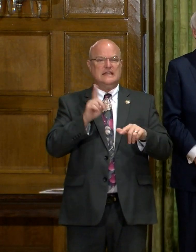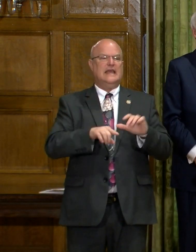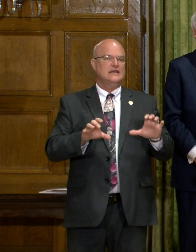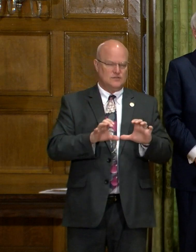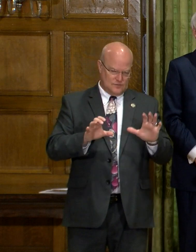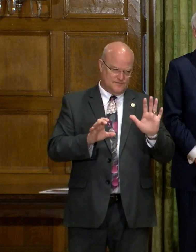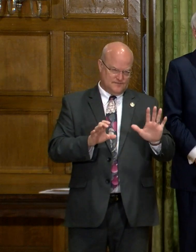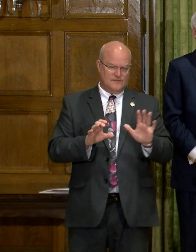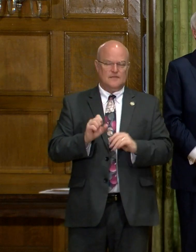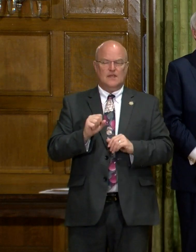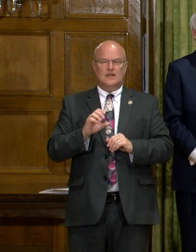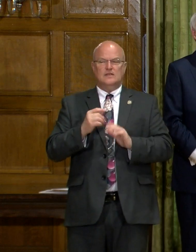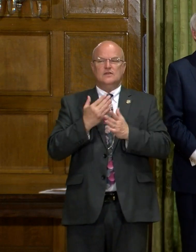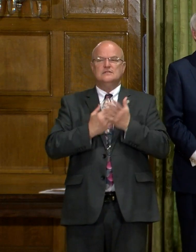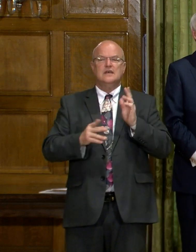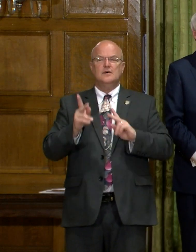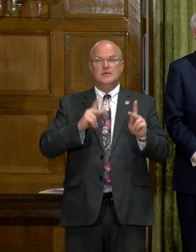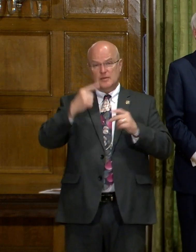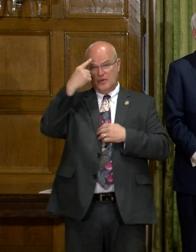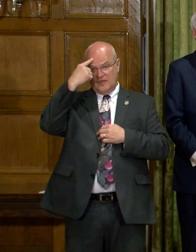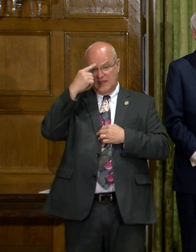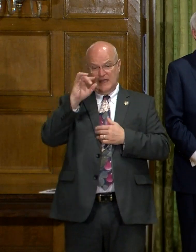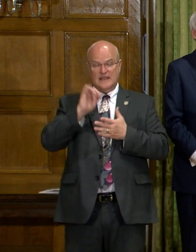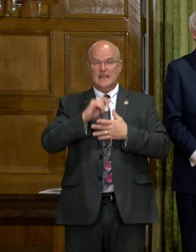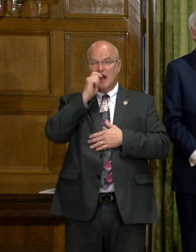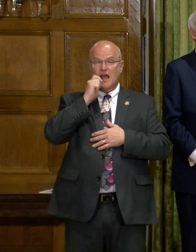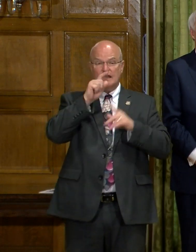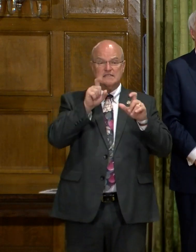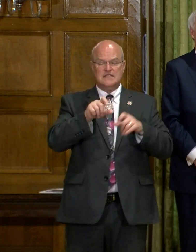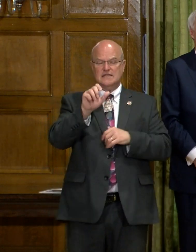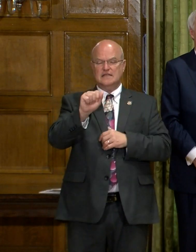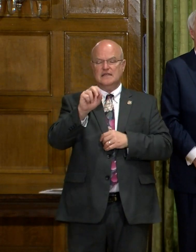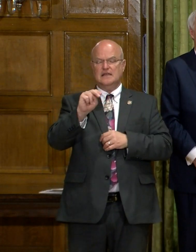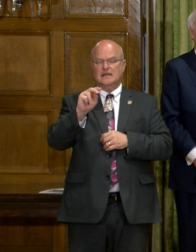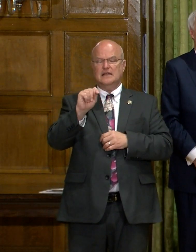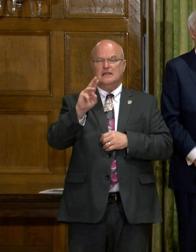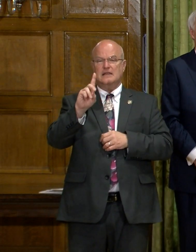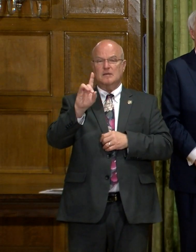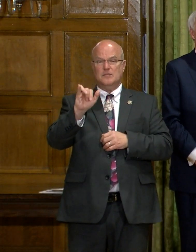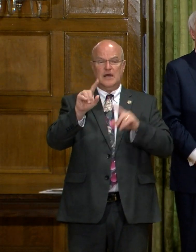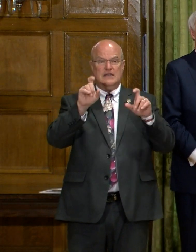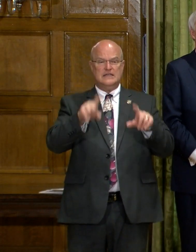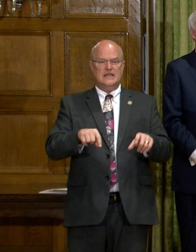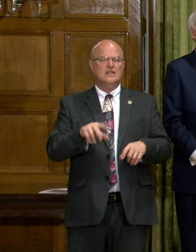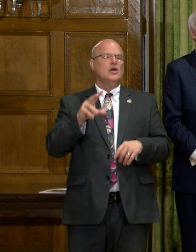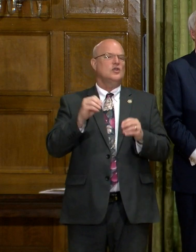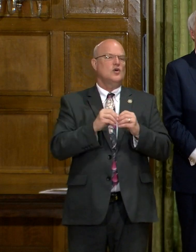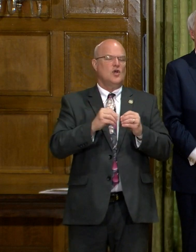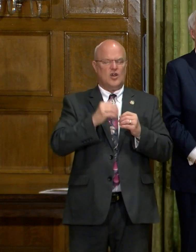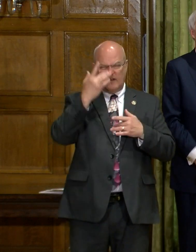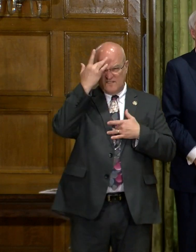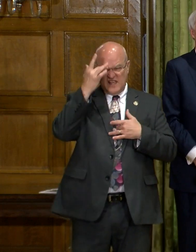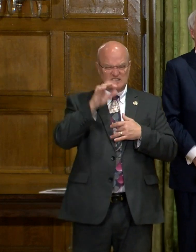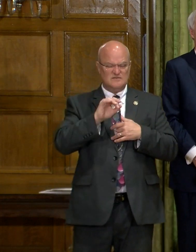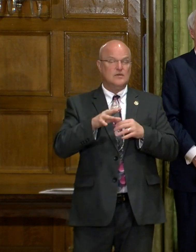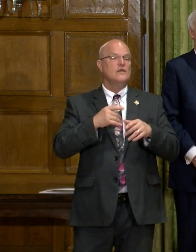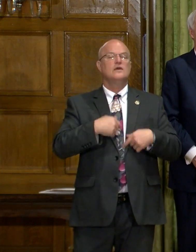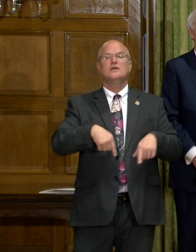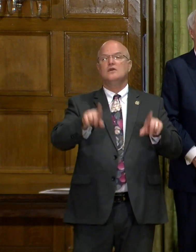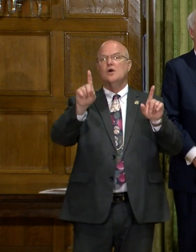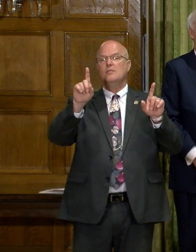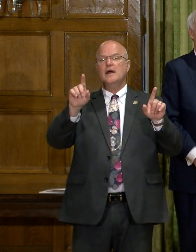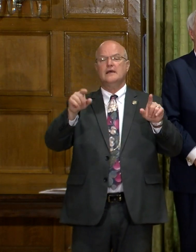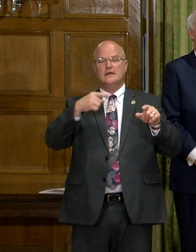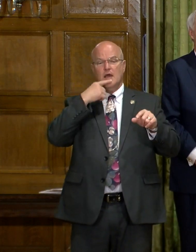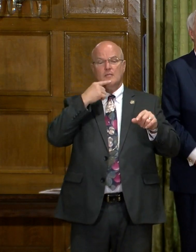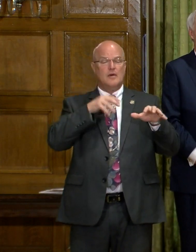do. Some people think that those tests, those antibody tests, will tell them that they're no longer infectious and so they can go